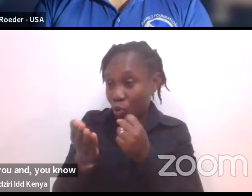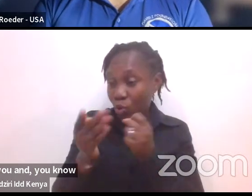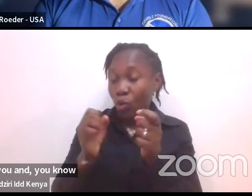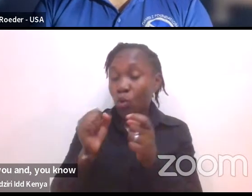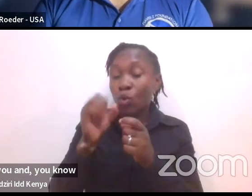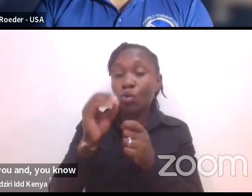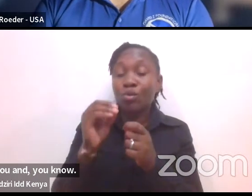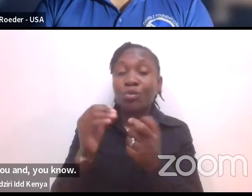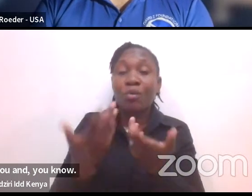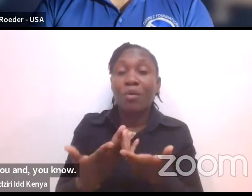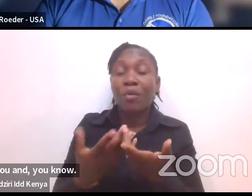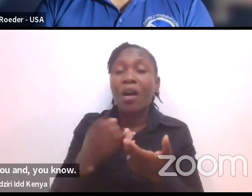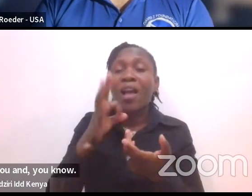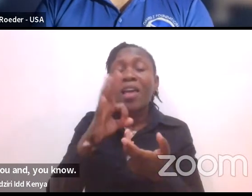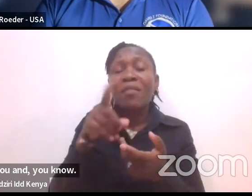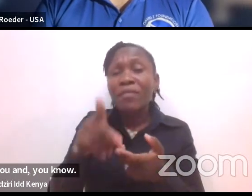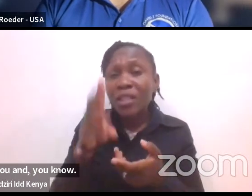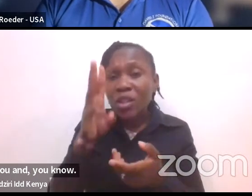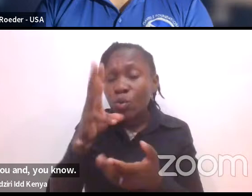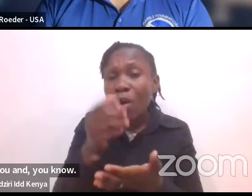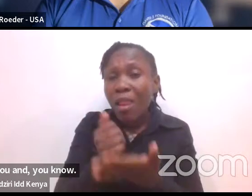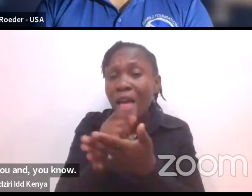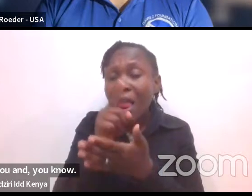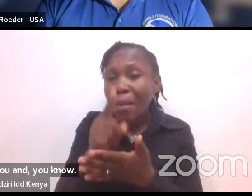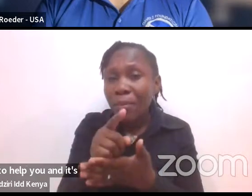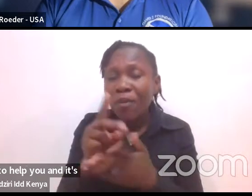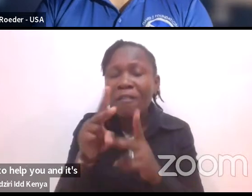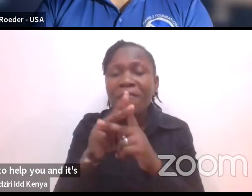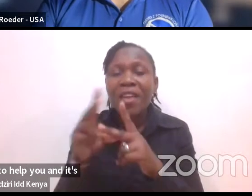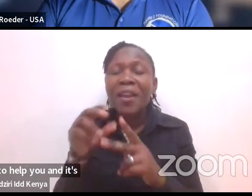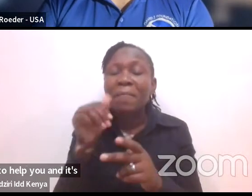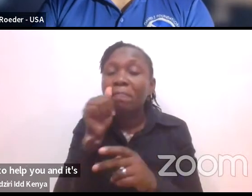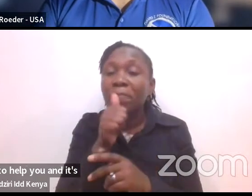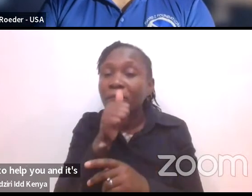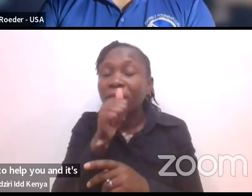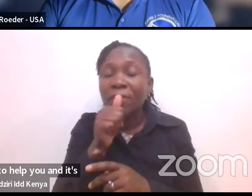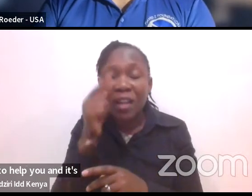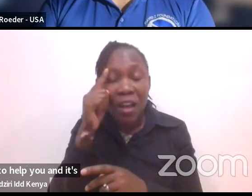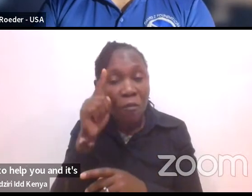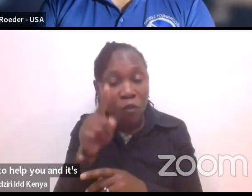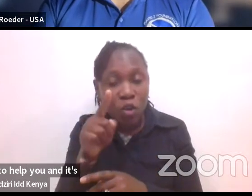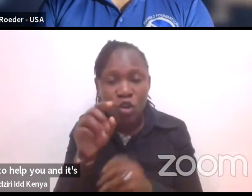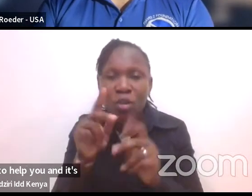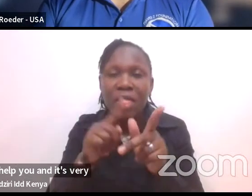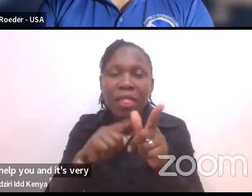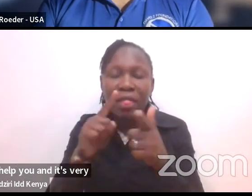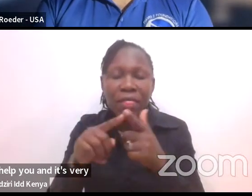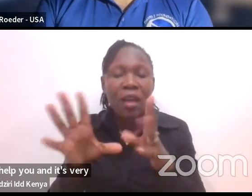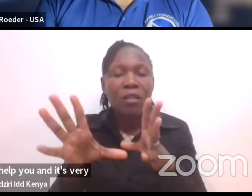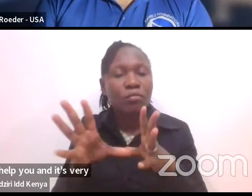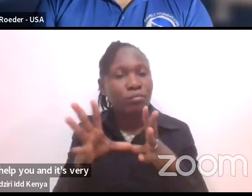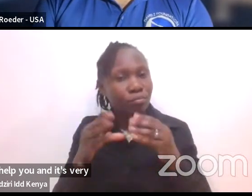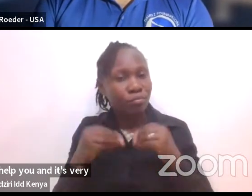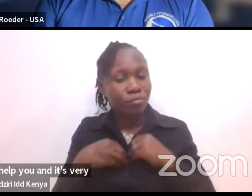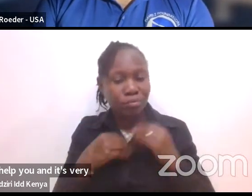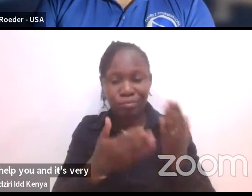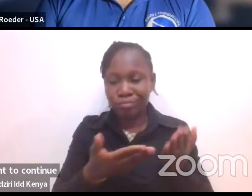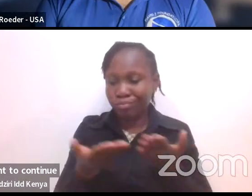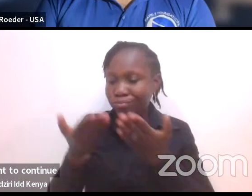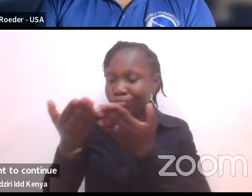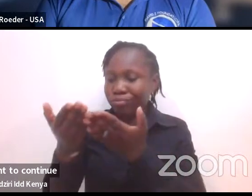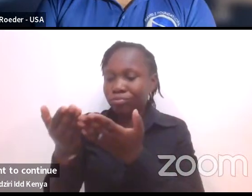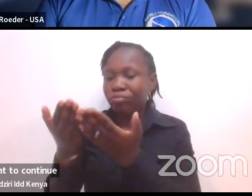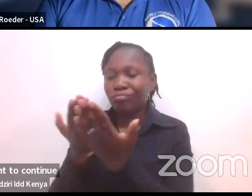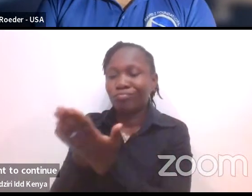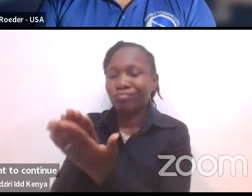if it's going to help you and it's very confidential, it's all right to continue with getting your support in